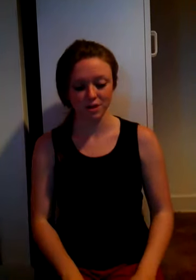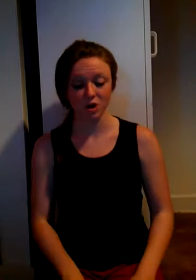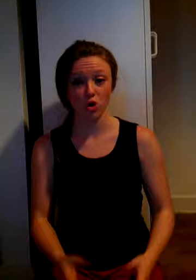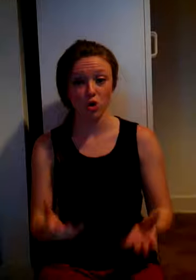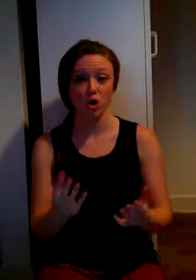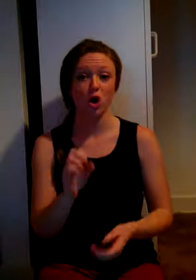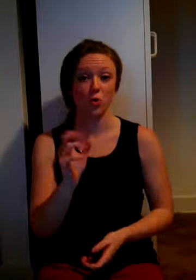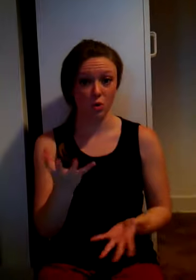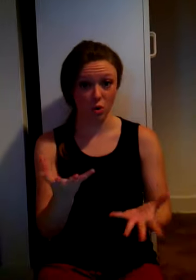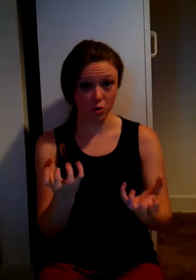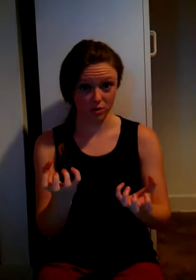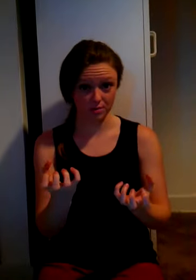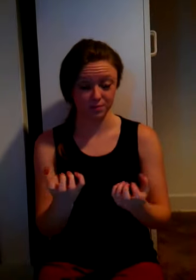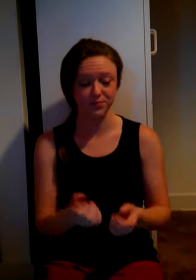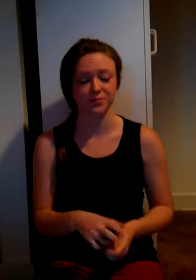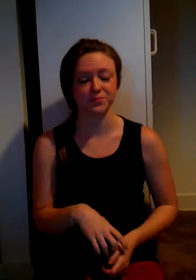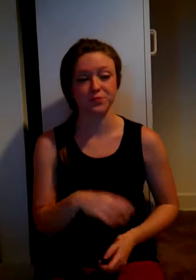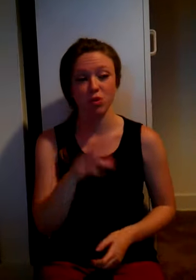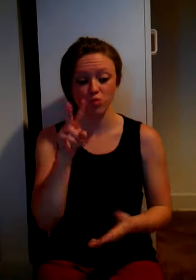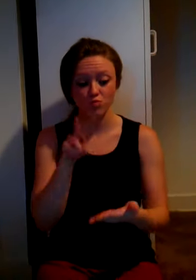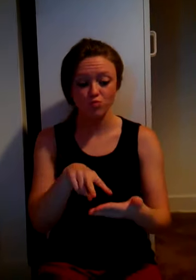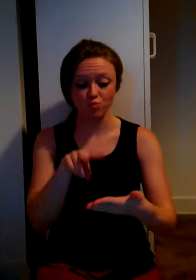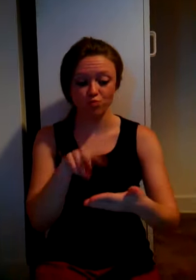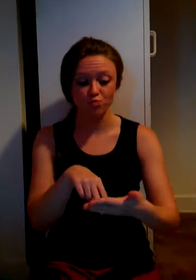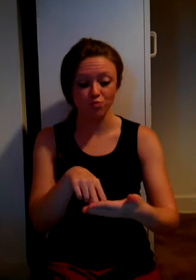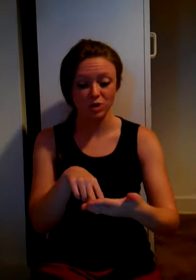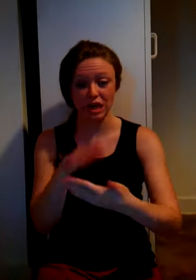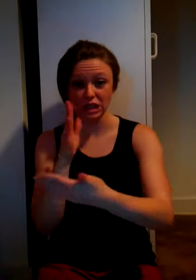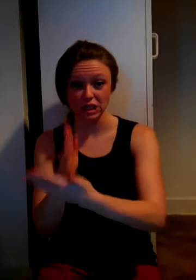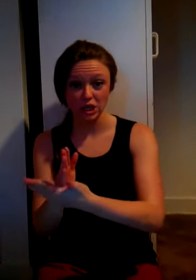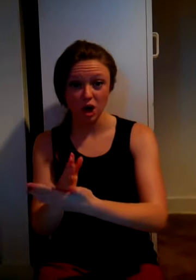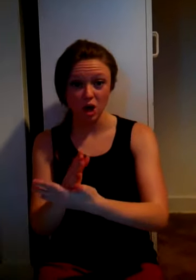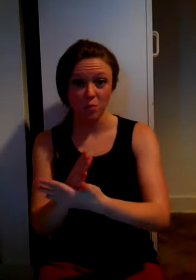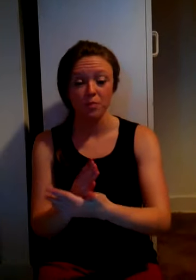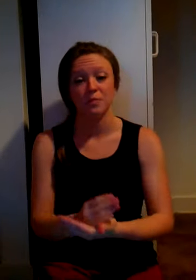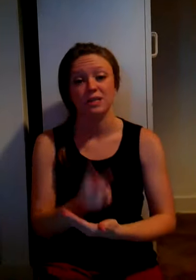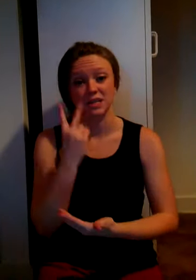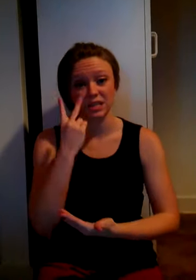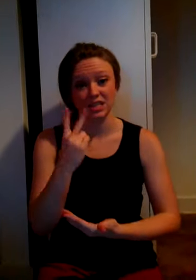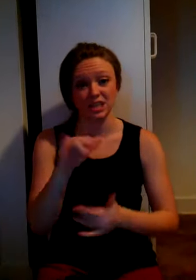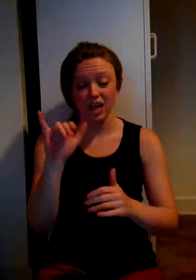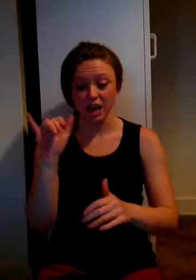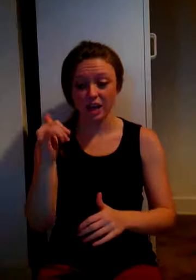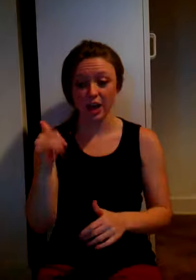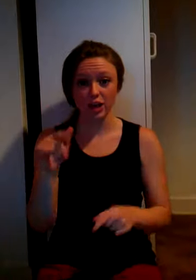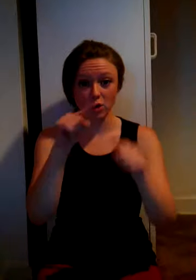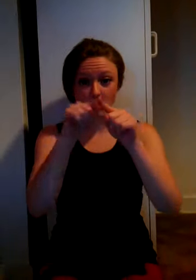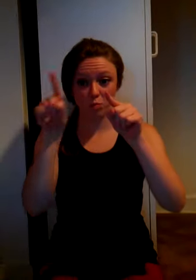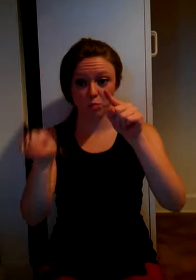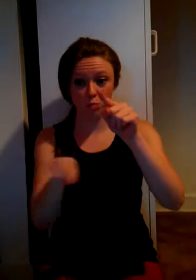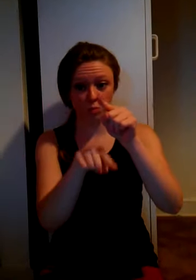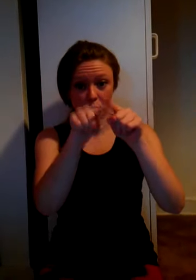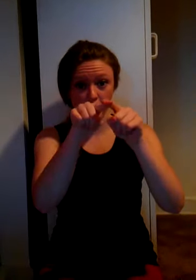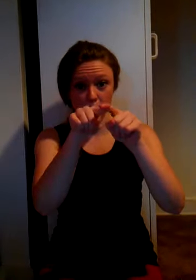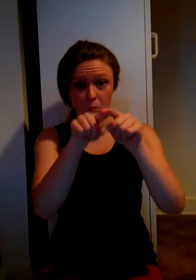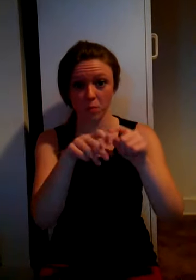yellow post-it in your book. When you get there, you can stop reading, and I want you to think about an inference that you could make, and we'll